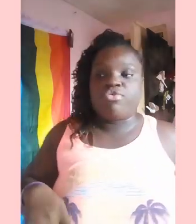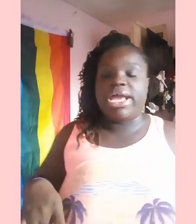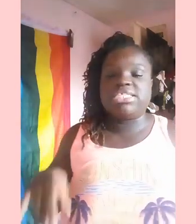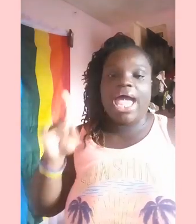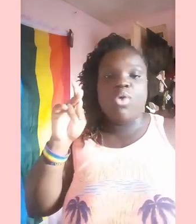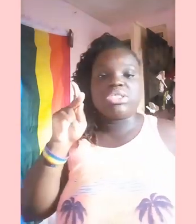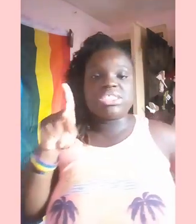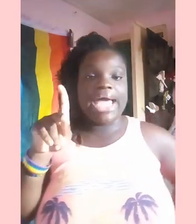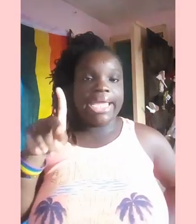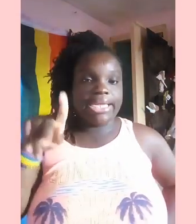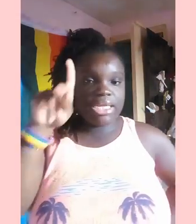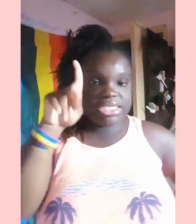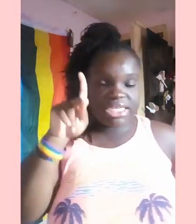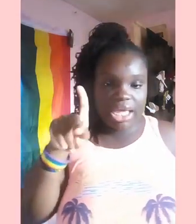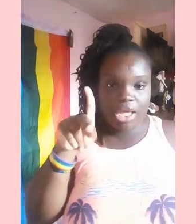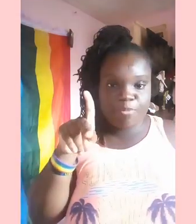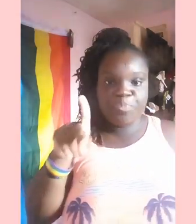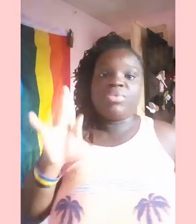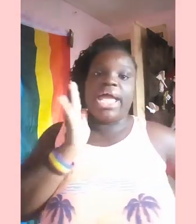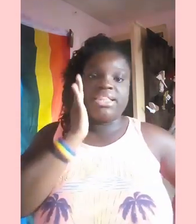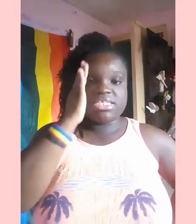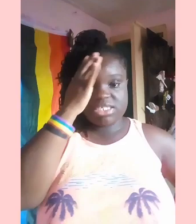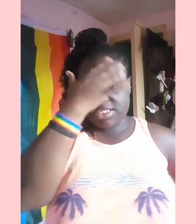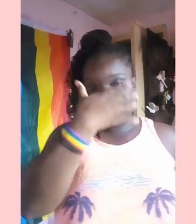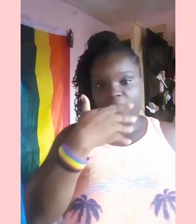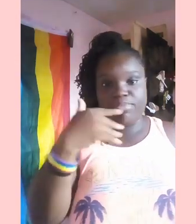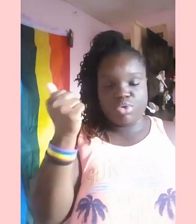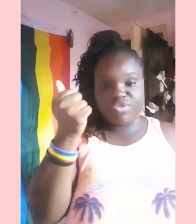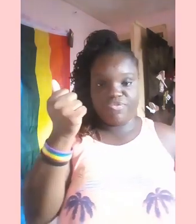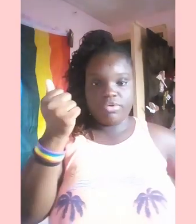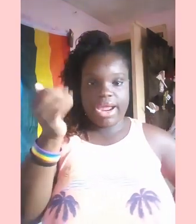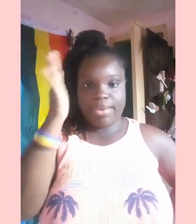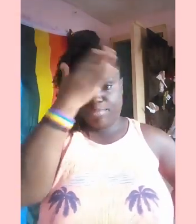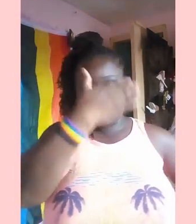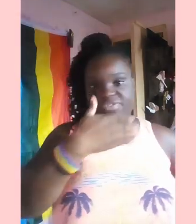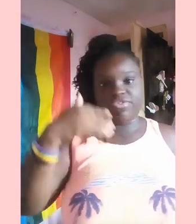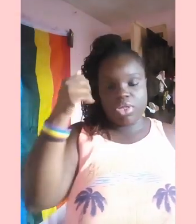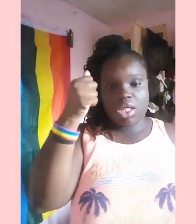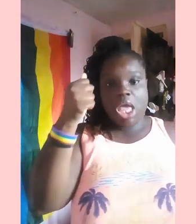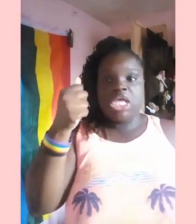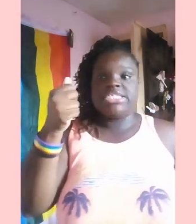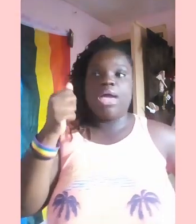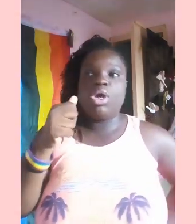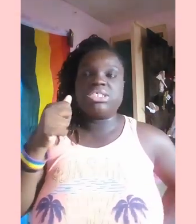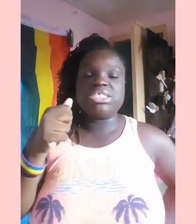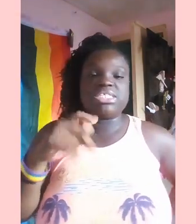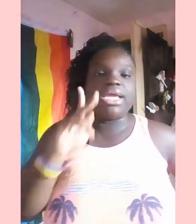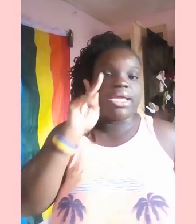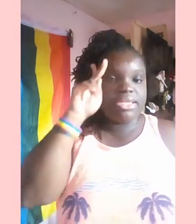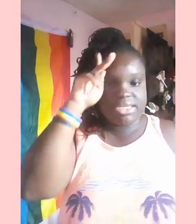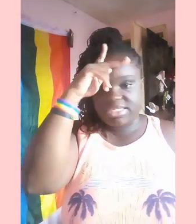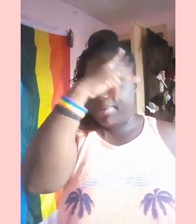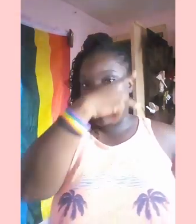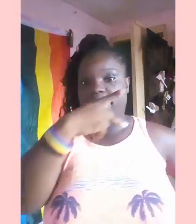right? So I would sign this K, and this is a sign for beautiful, right? Beautiful. So I wanted to say this is my